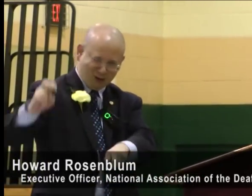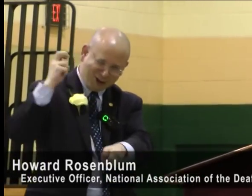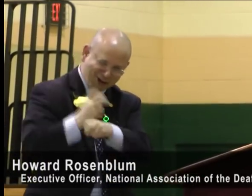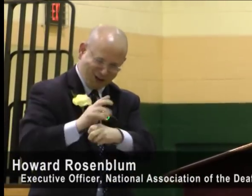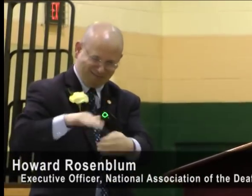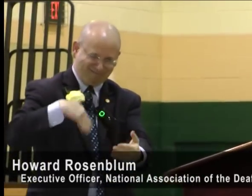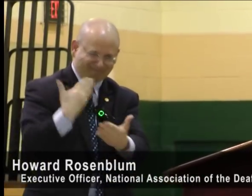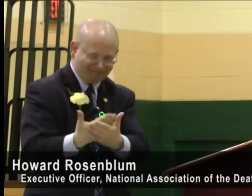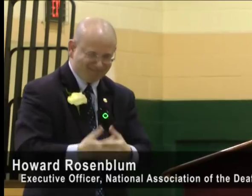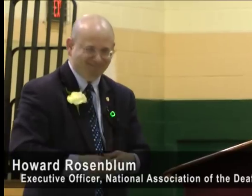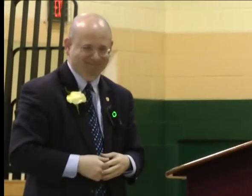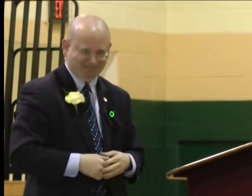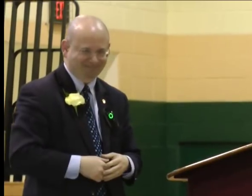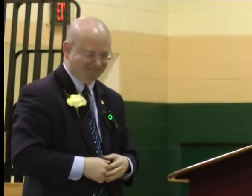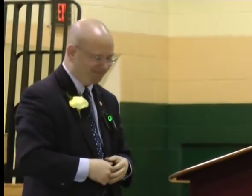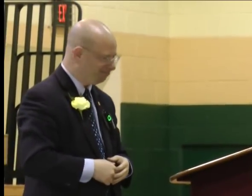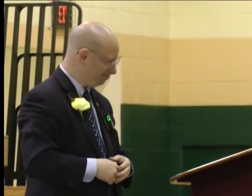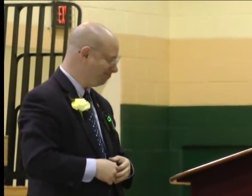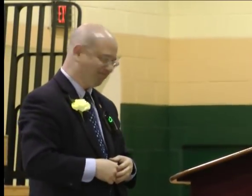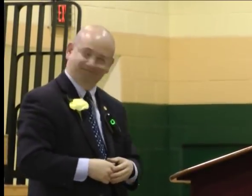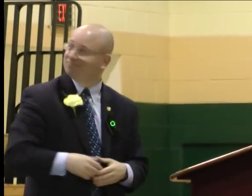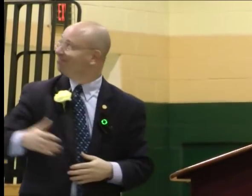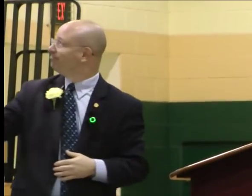You have worked so hard in your compass hall.